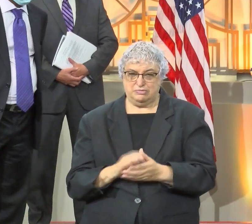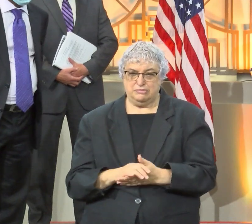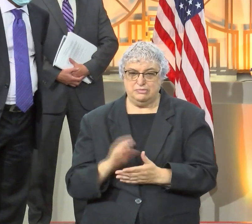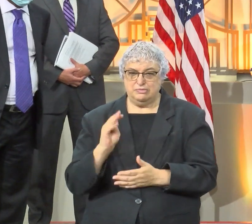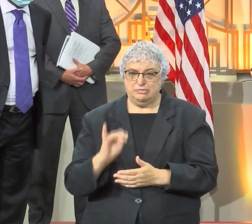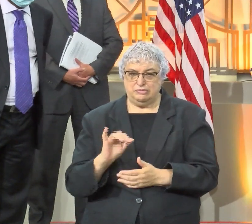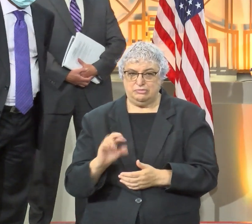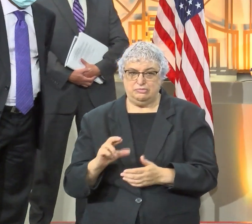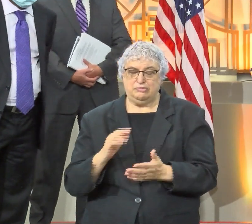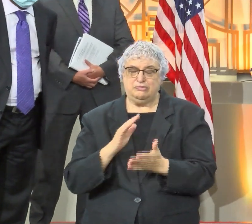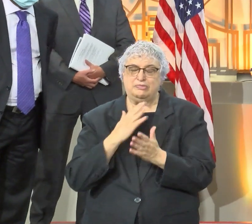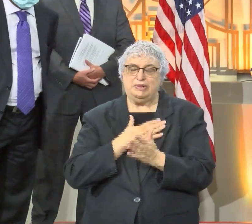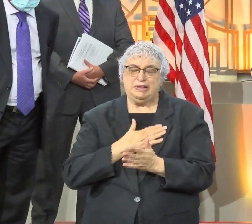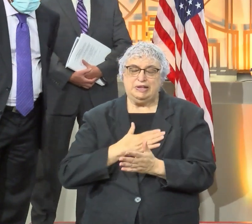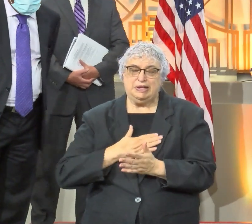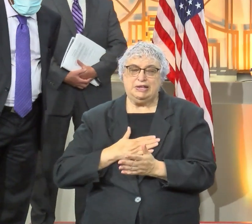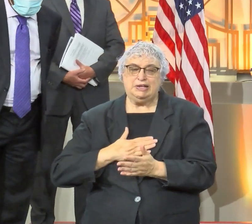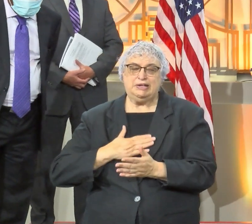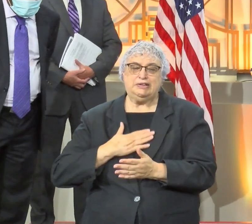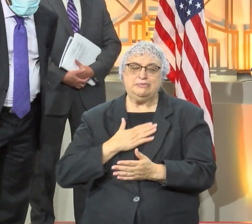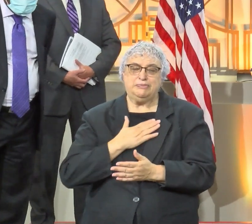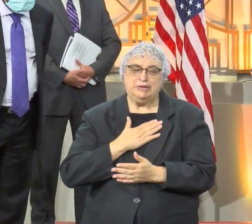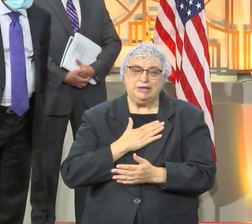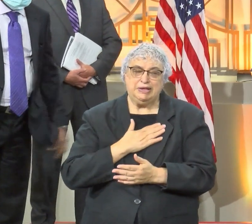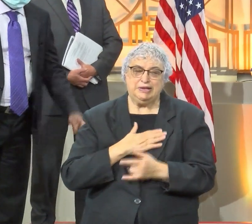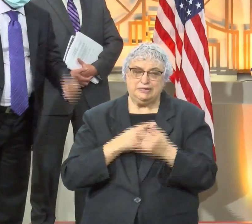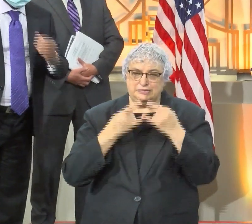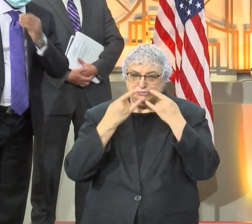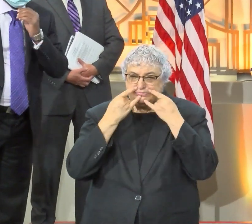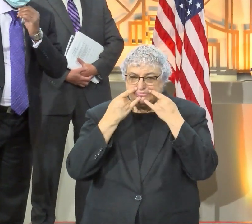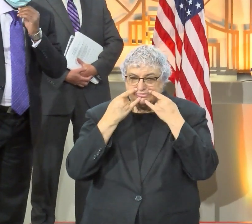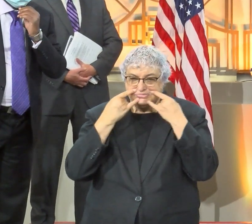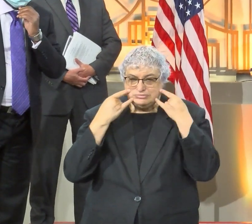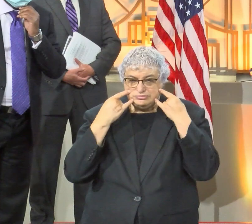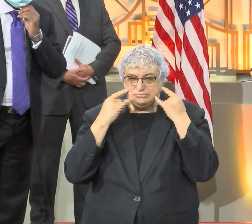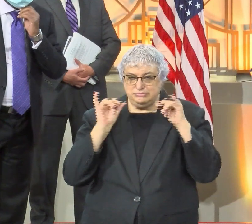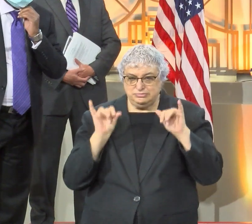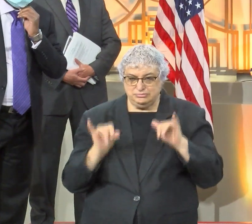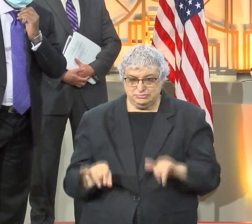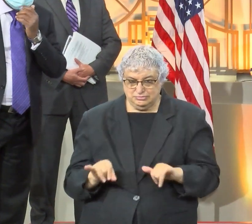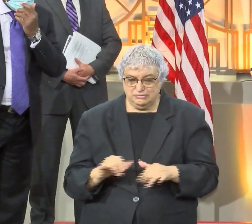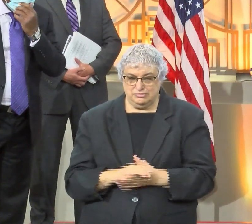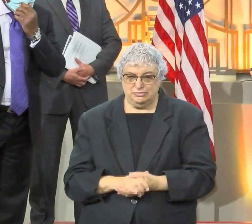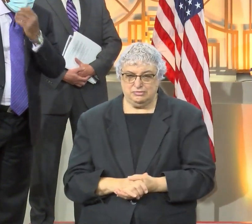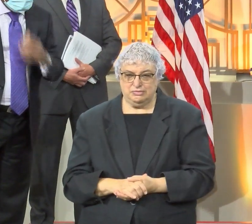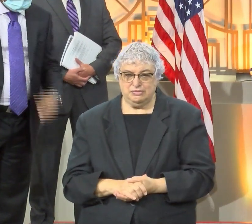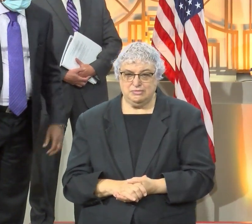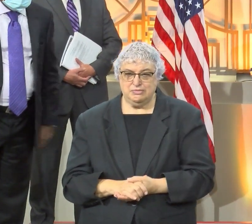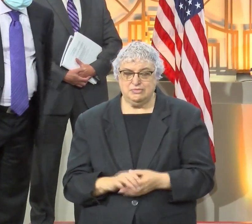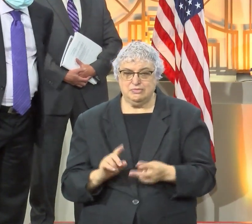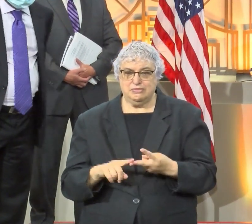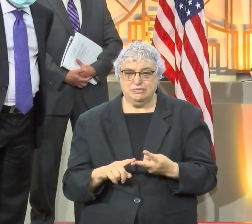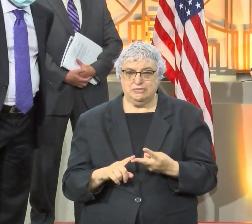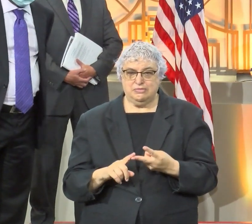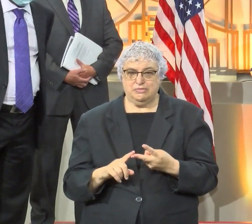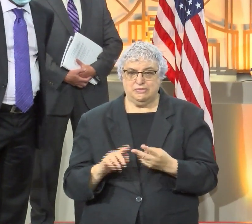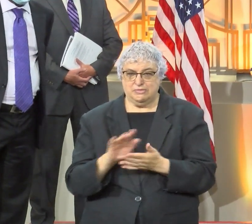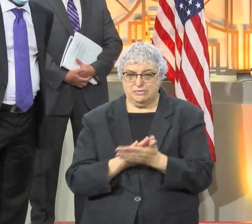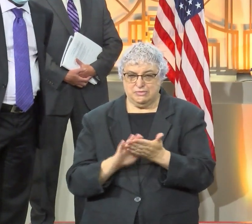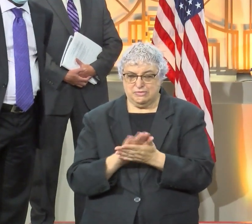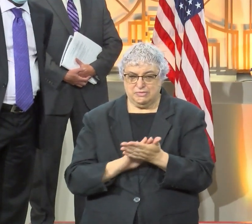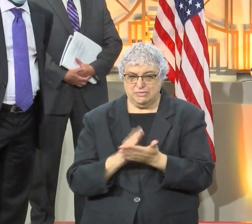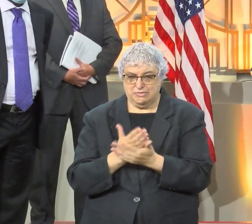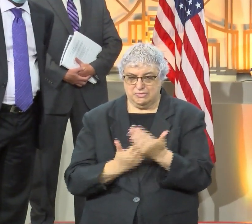doing, for us to continue practicing the best recommendations that we have at this point, which is wearing your masks,